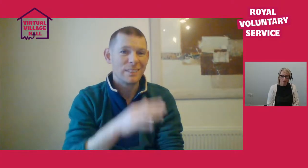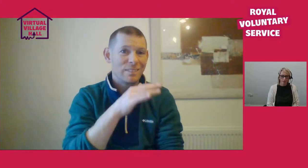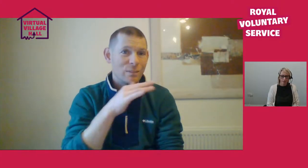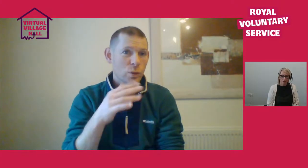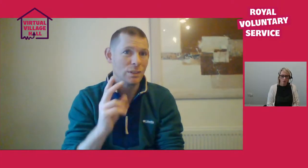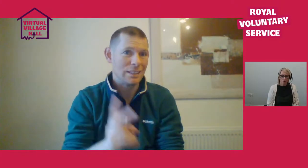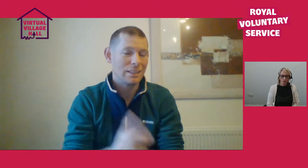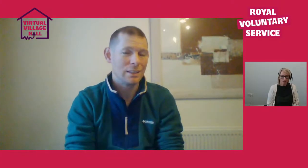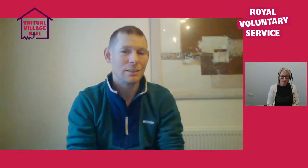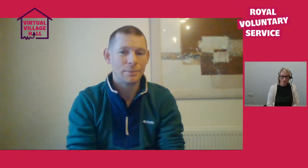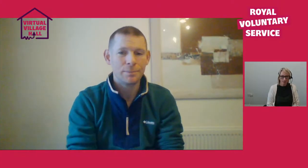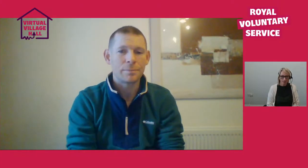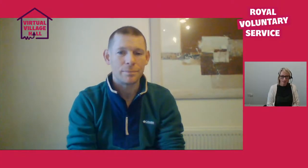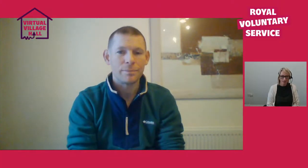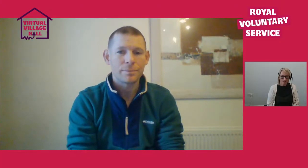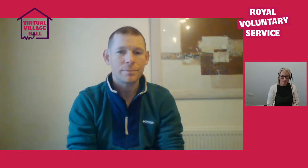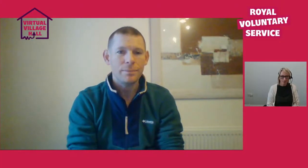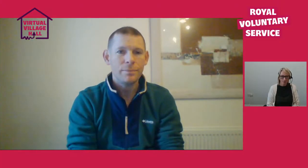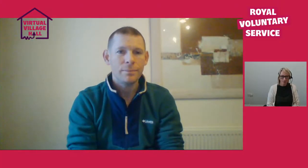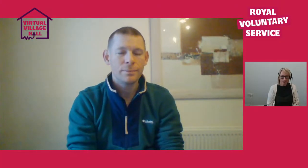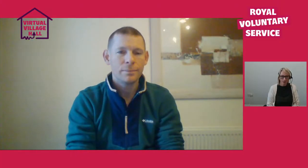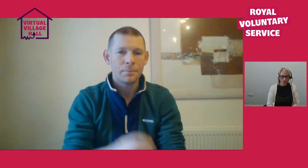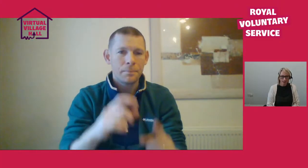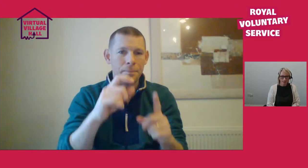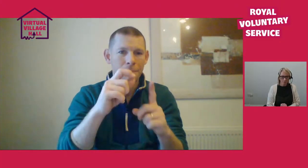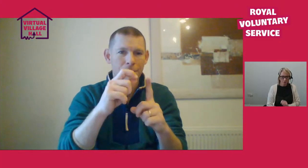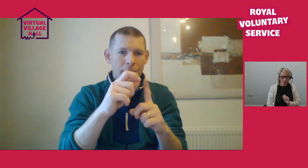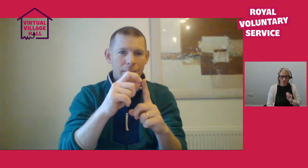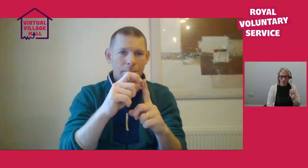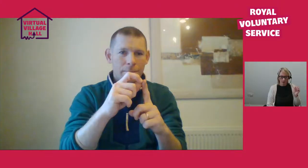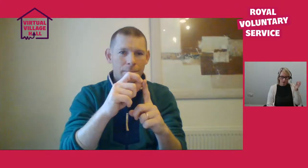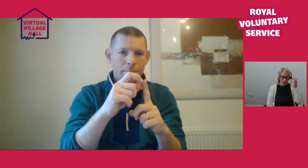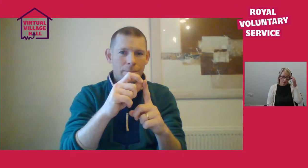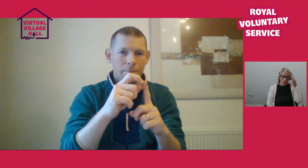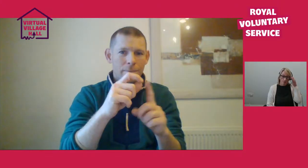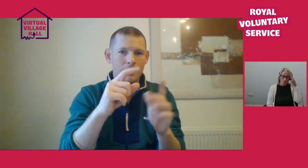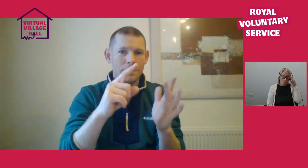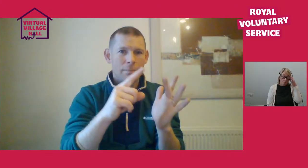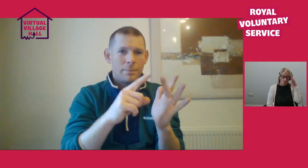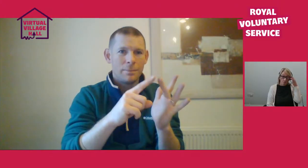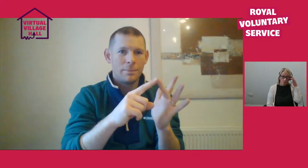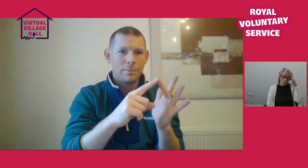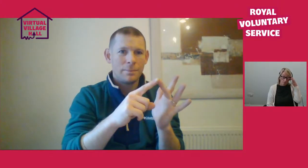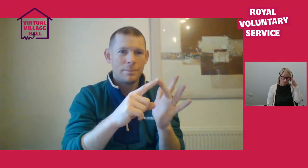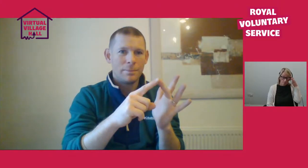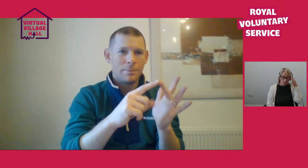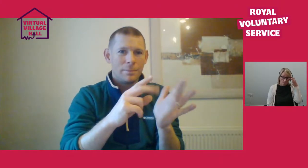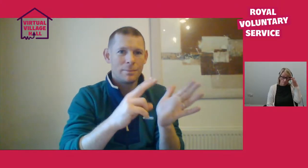I'll repeat that one. This is number 3, and it's a fruit.